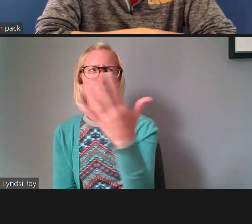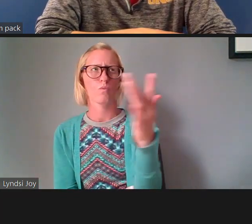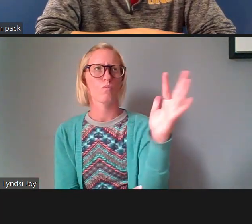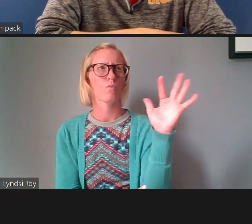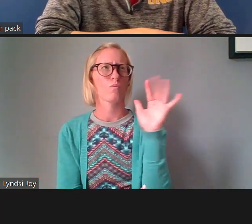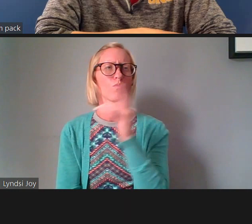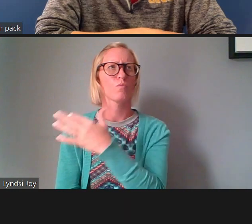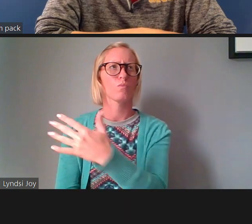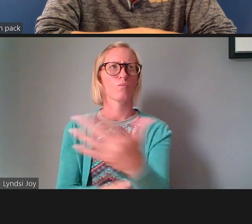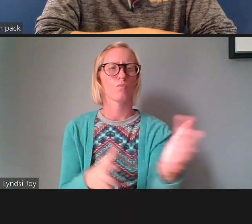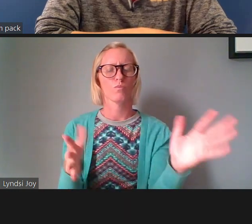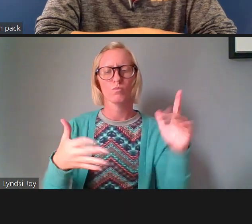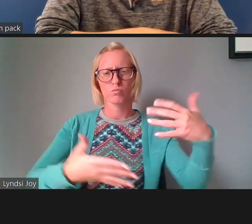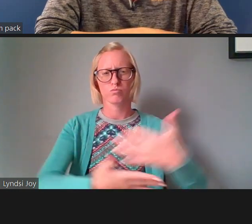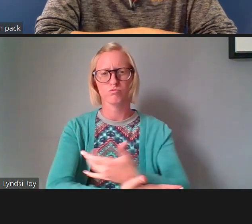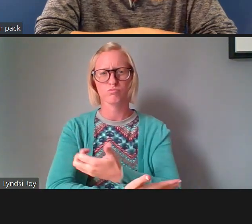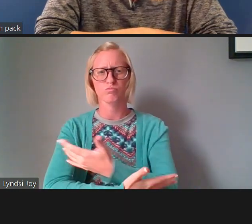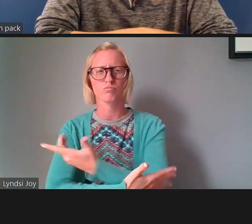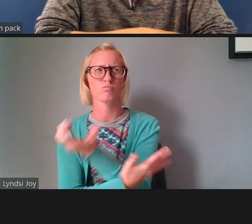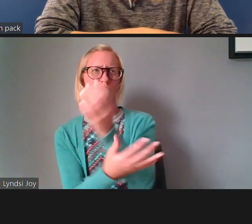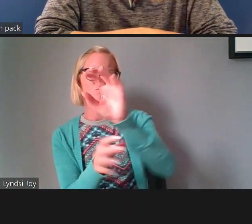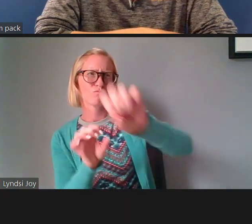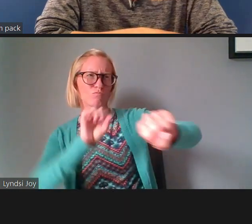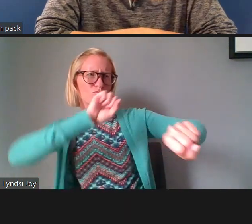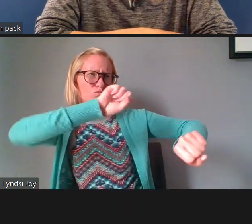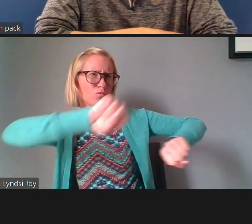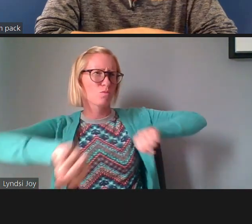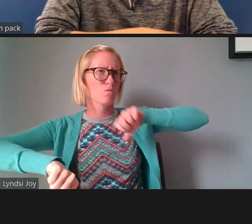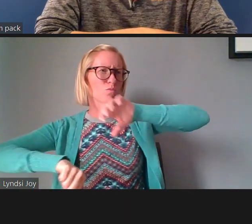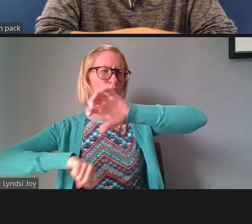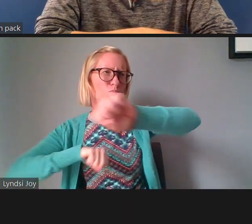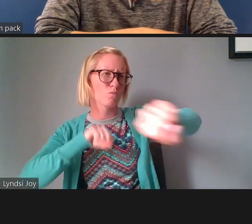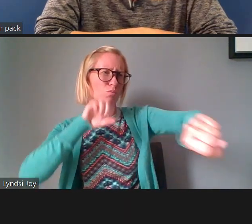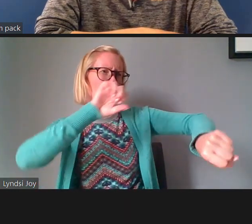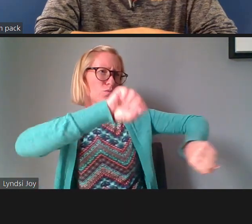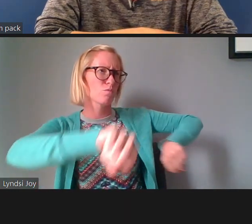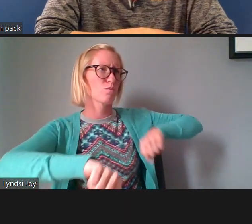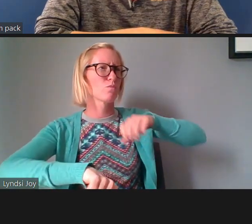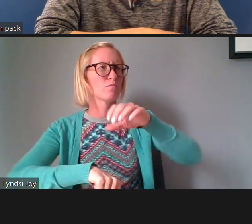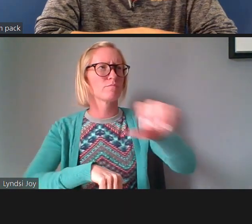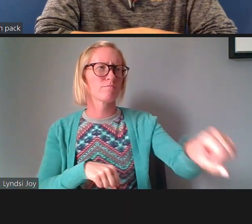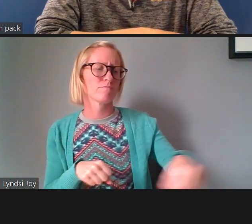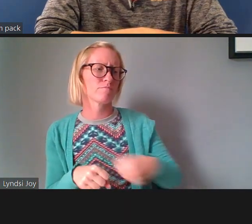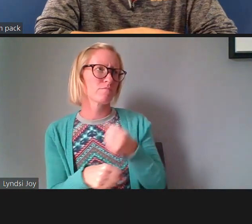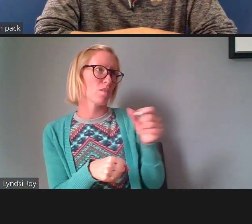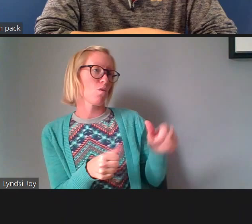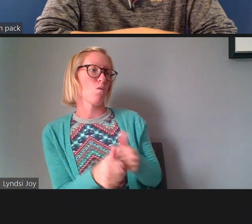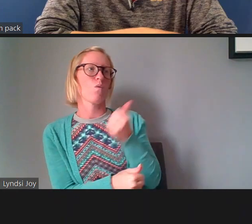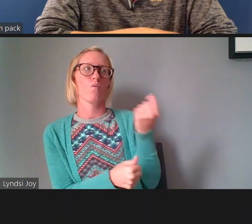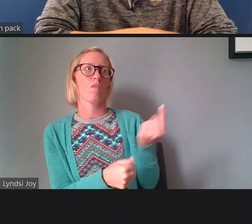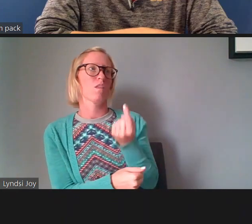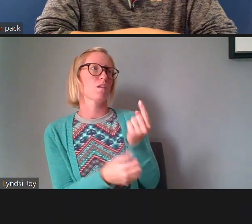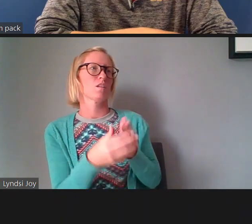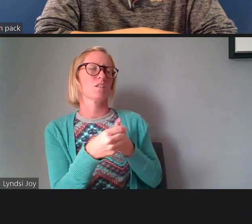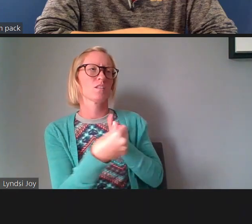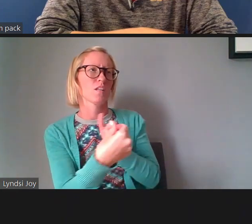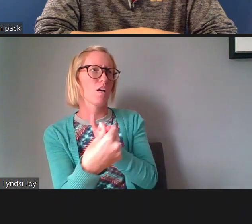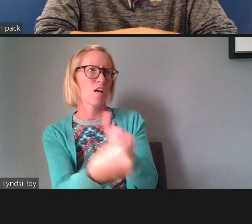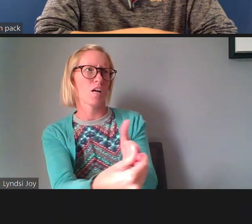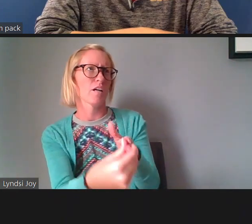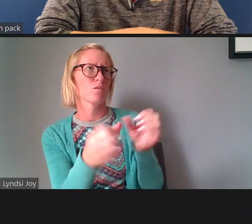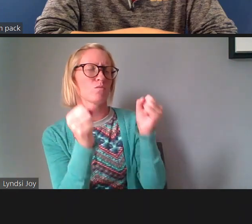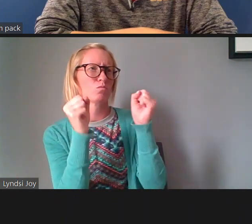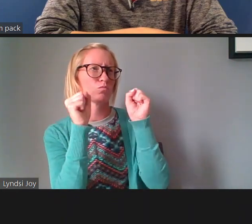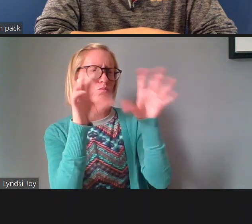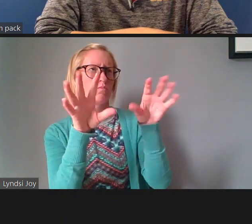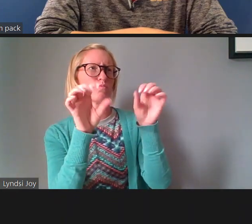such tangles that the boys had to thread through them like pliant needles. Their only guide, apart from the brown ground and occasional flashes